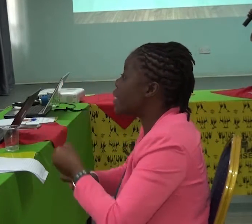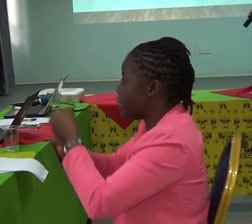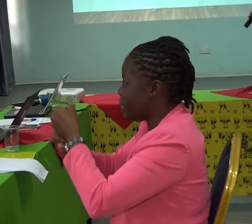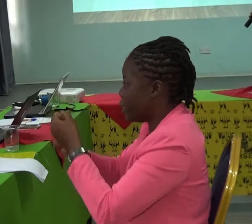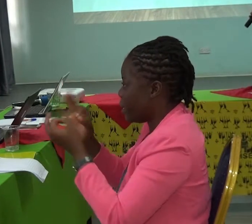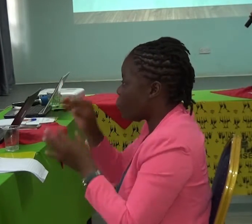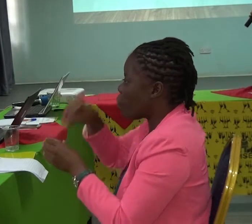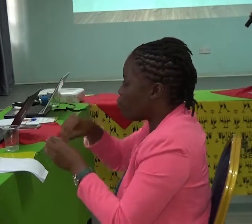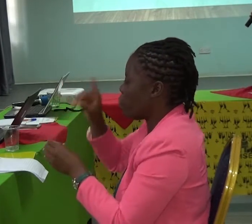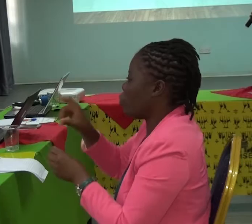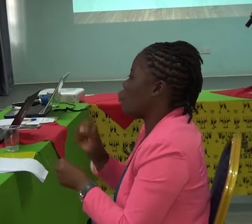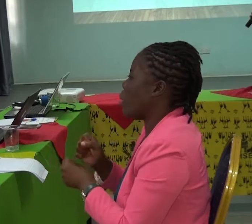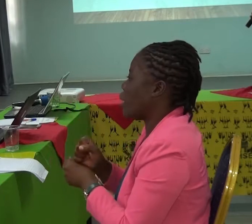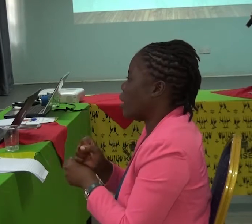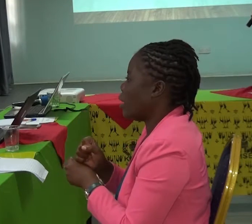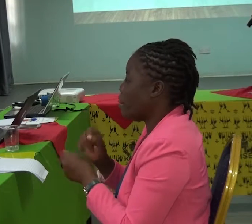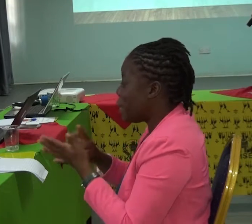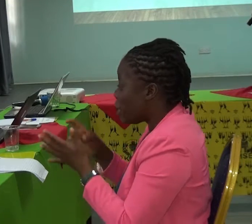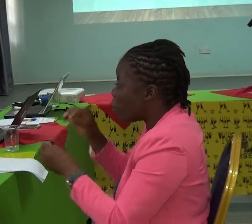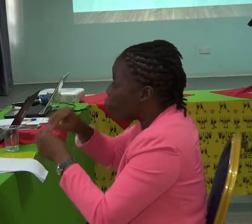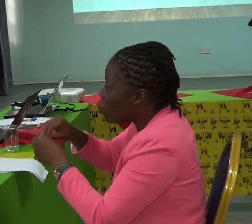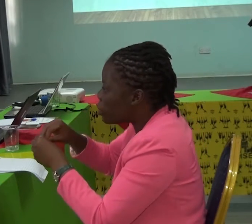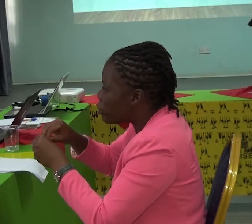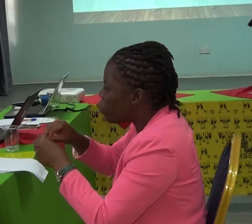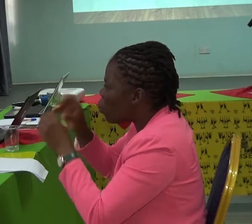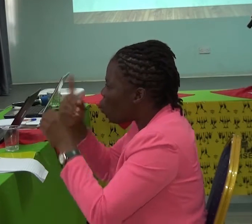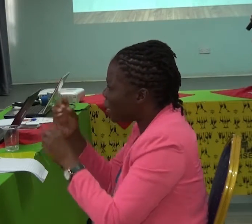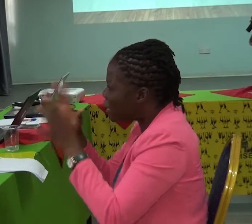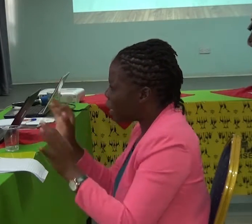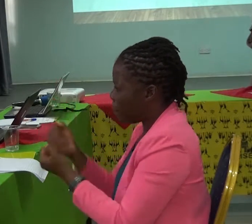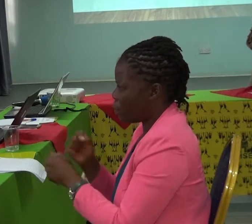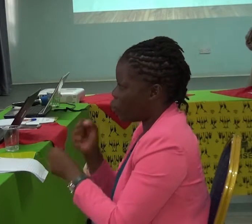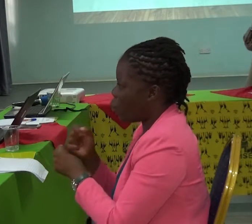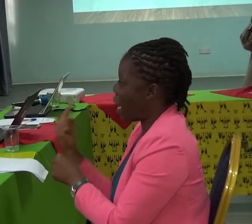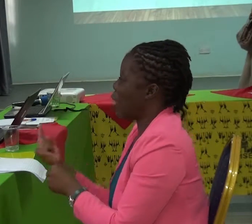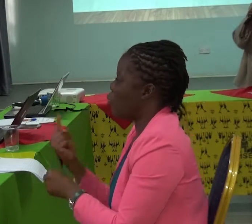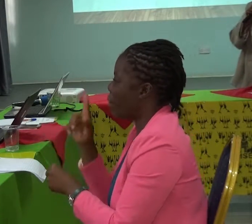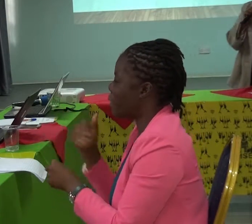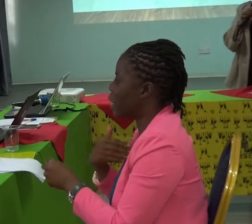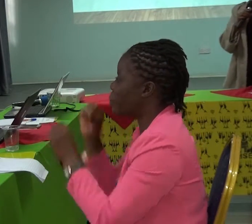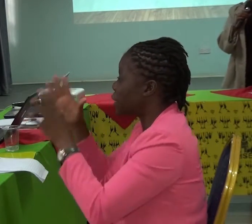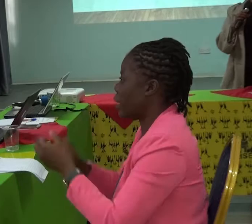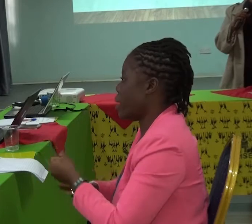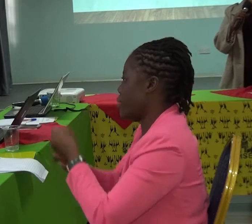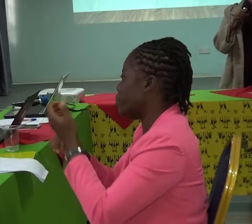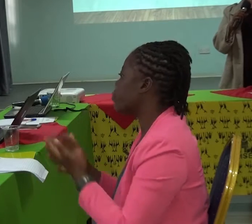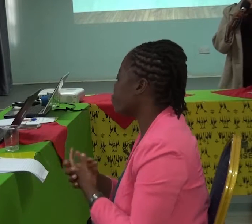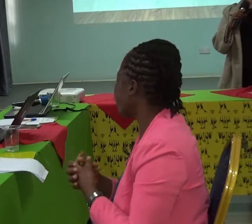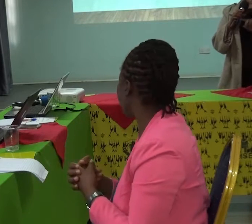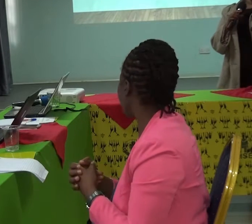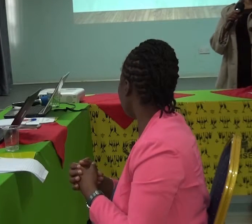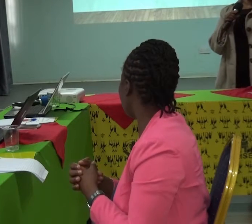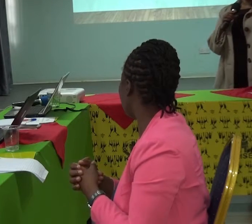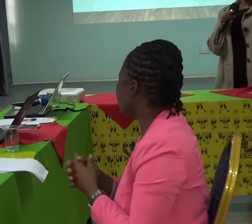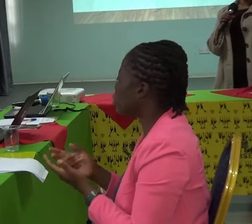need to rework inclusive education practice to provide assistance and other professionals in the institutions.